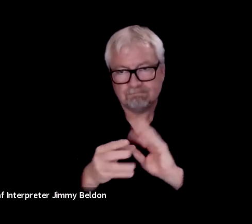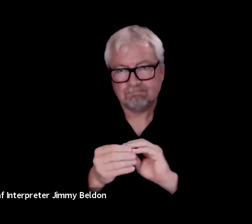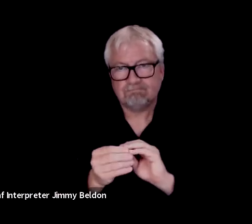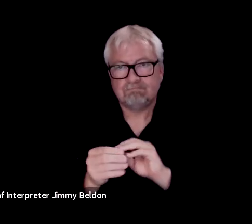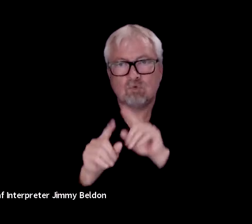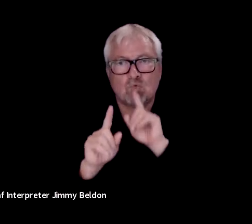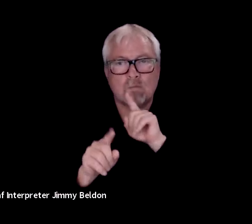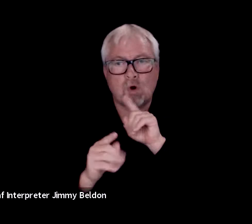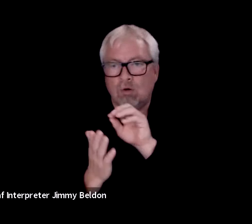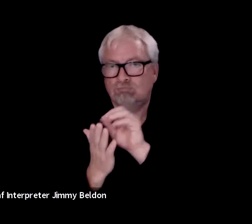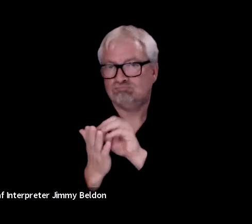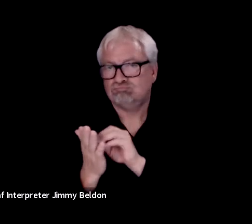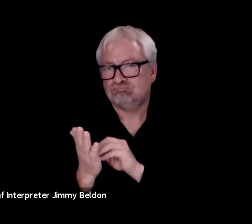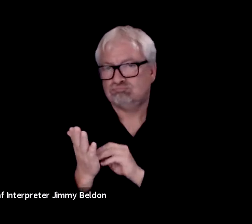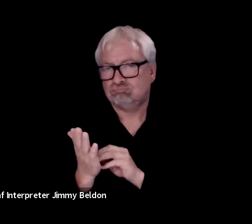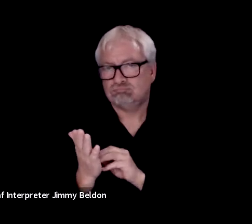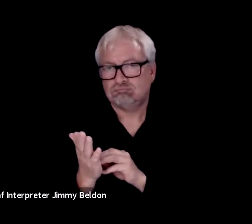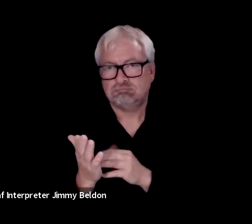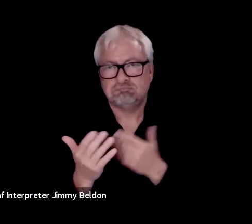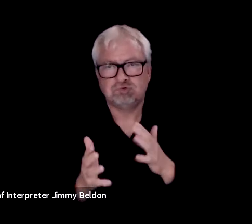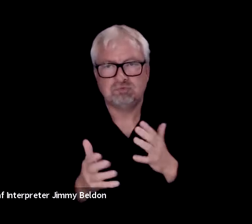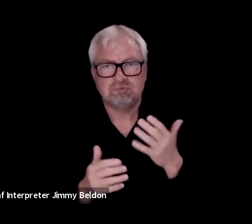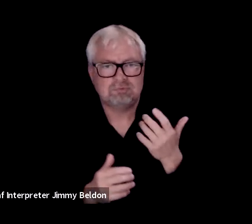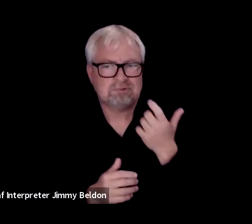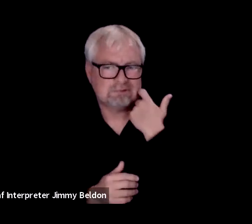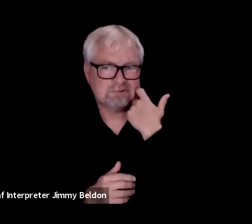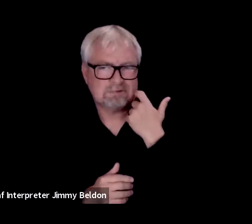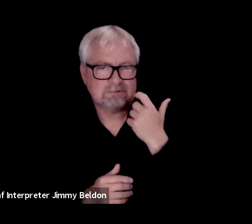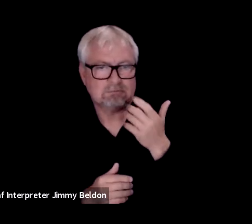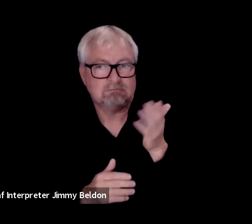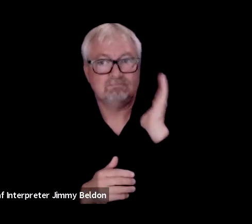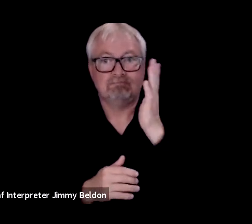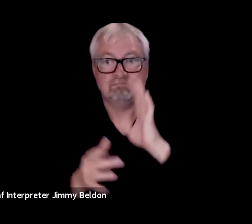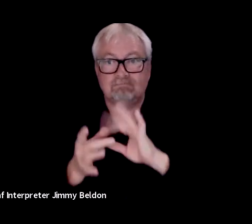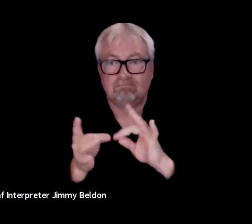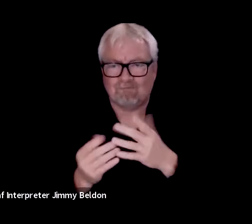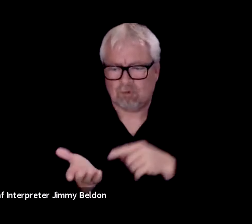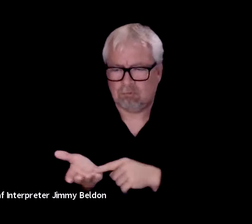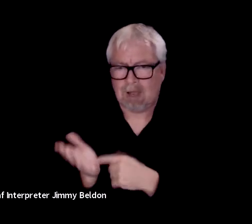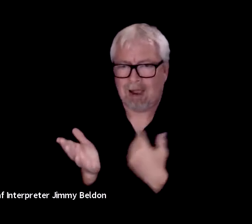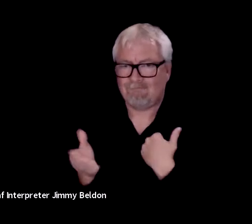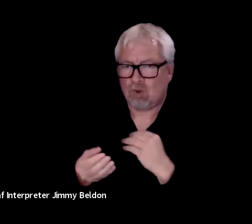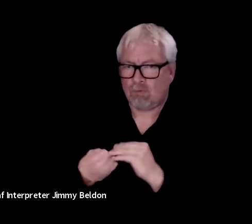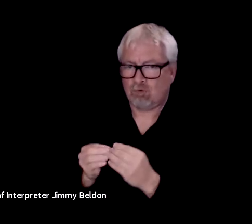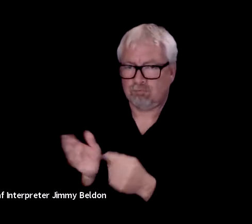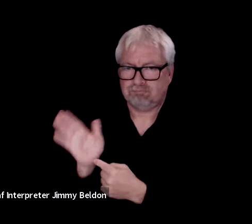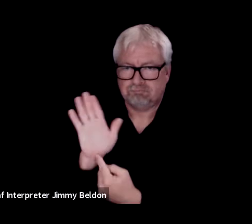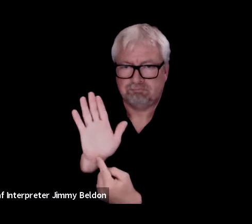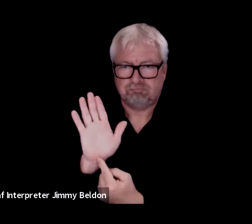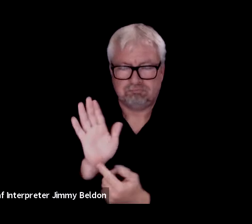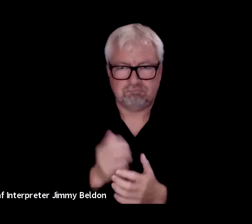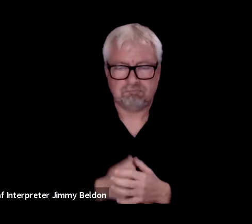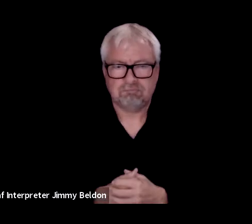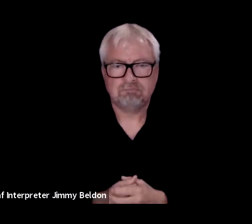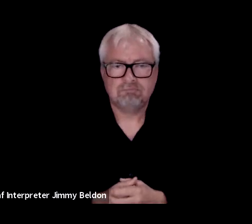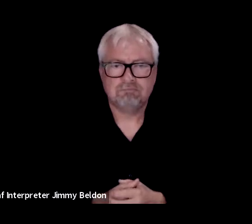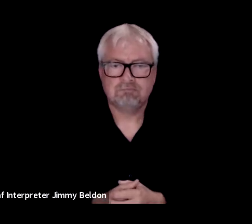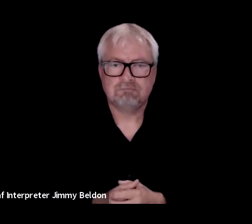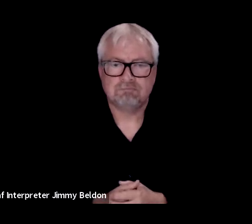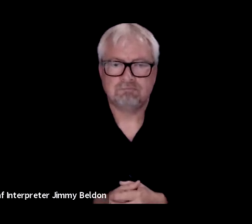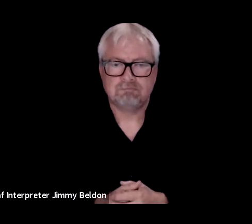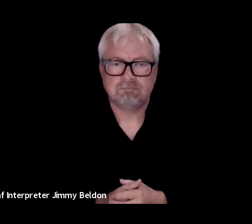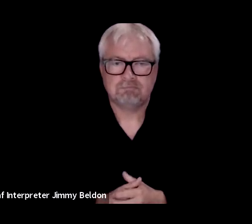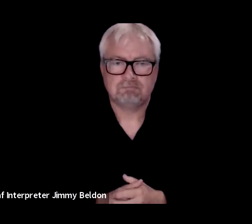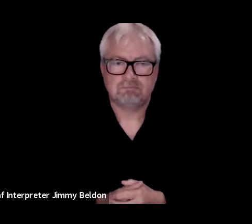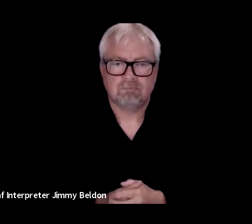notes are reflected on our situation update page and other online materials. I'm very thankful for the dedication